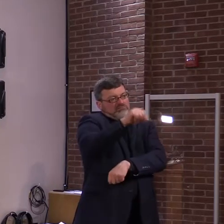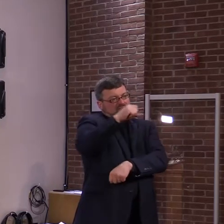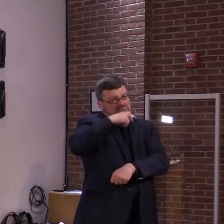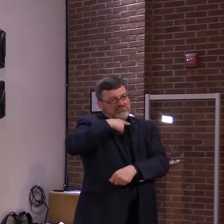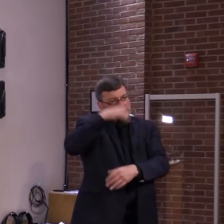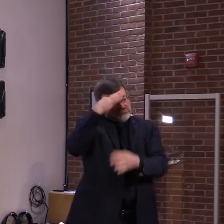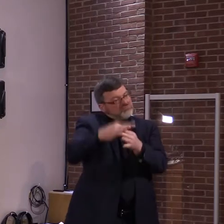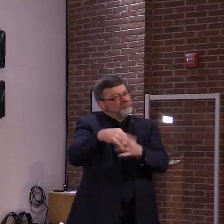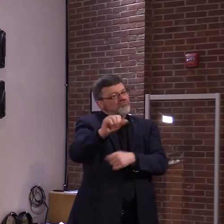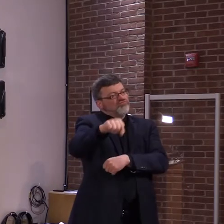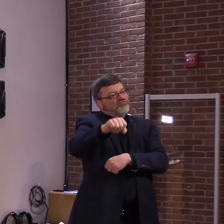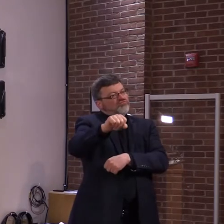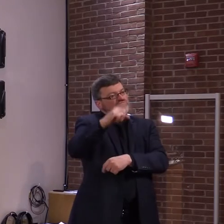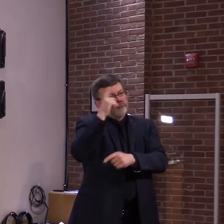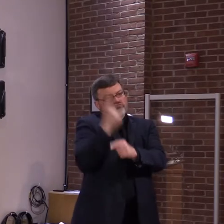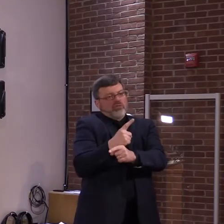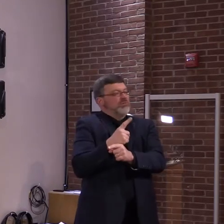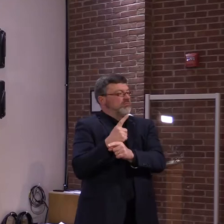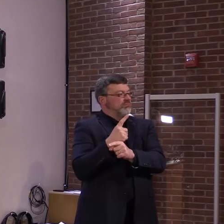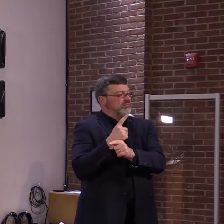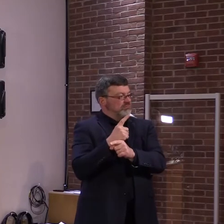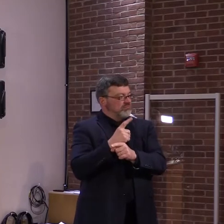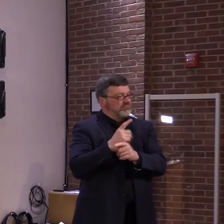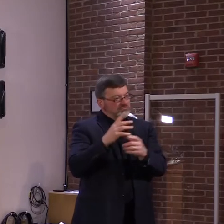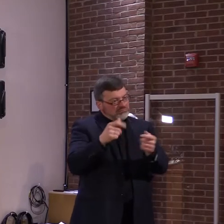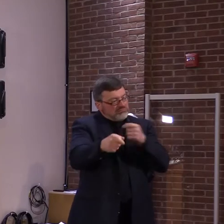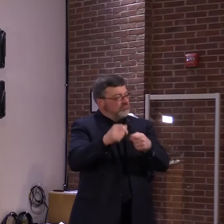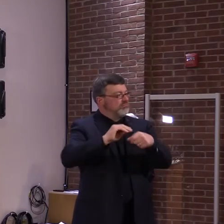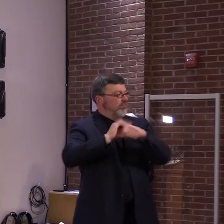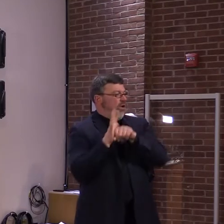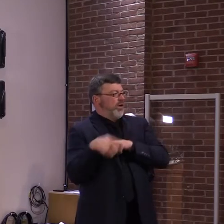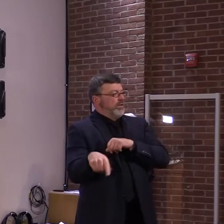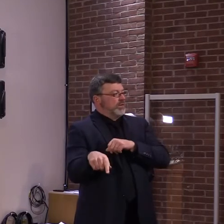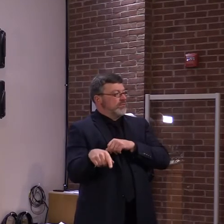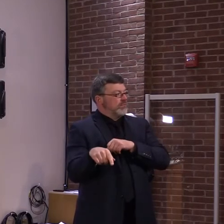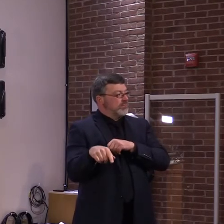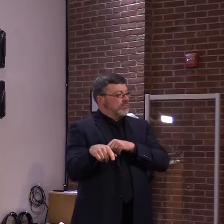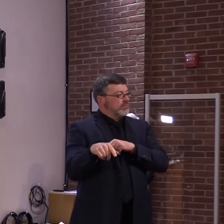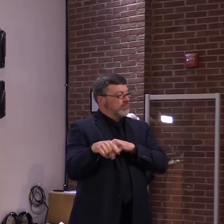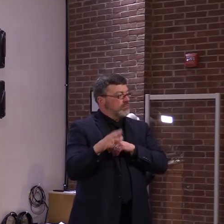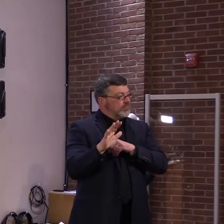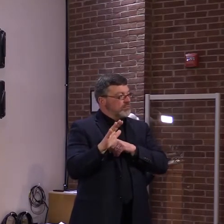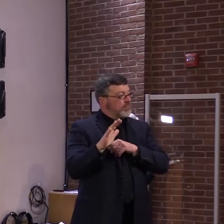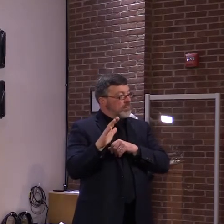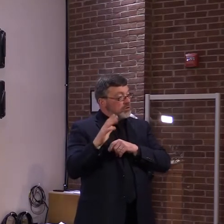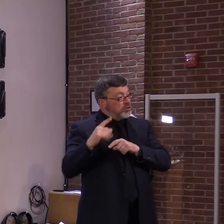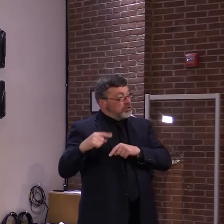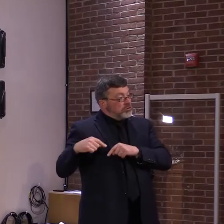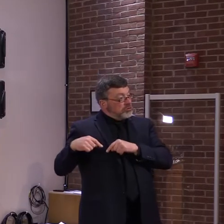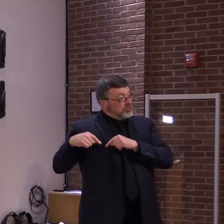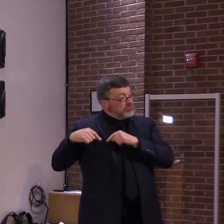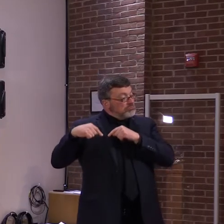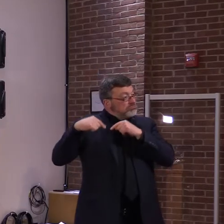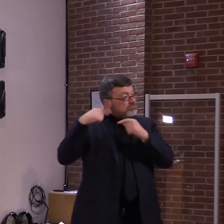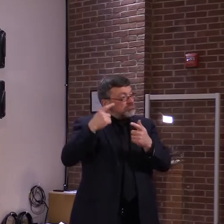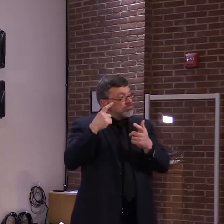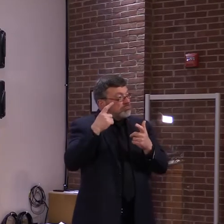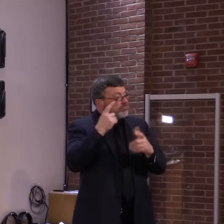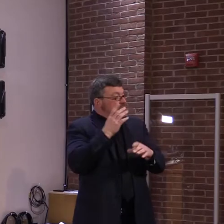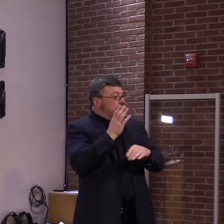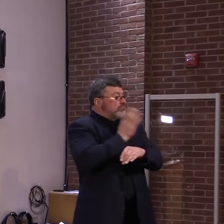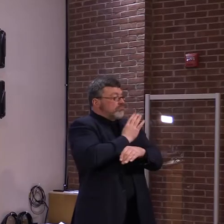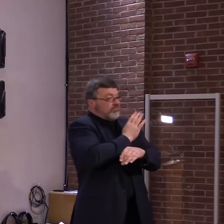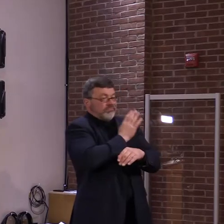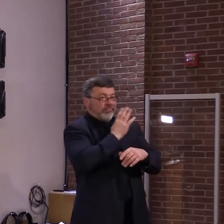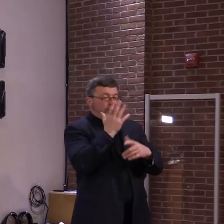challenge I think you'll agree we are meeting each and every day. And if you do need to become more confident, here is